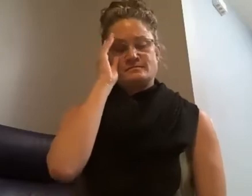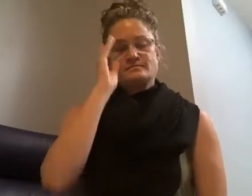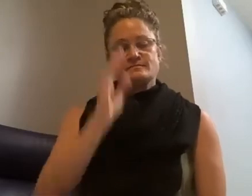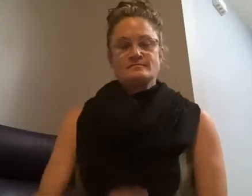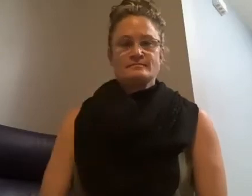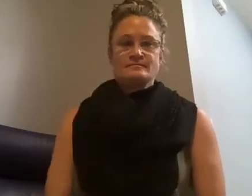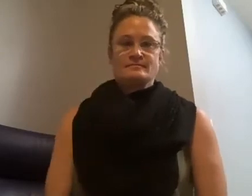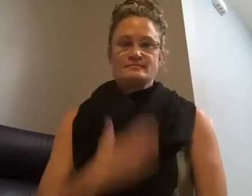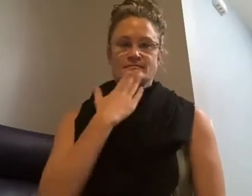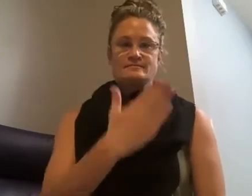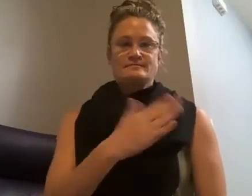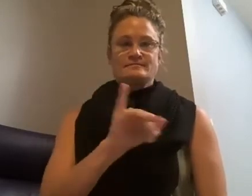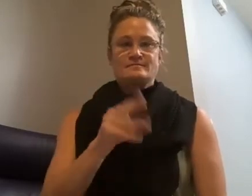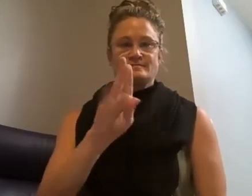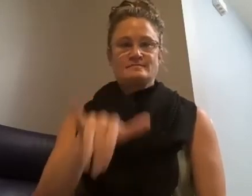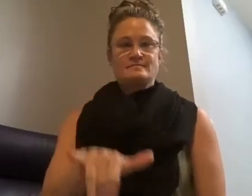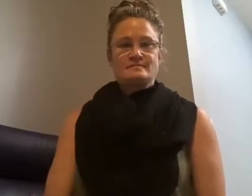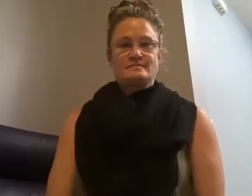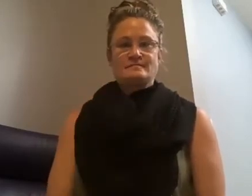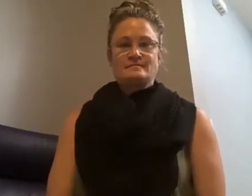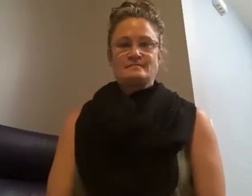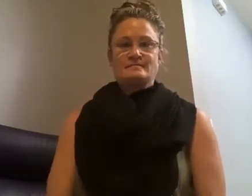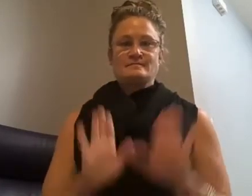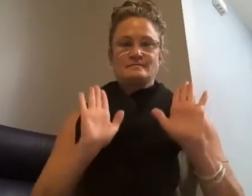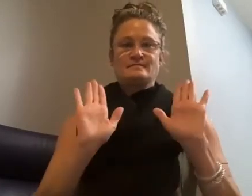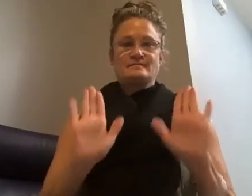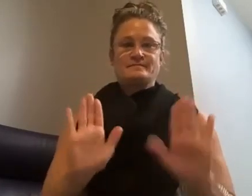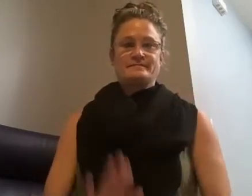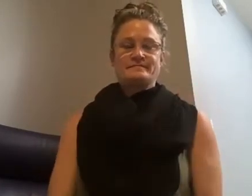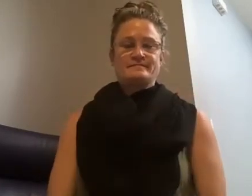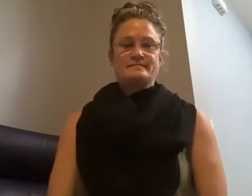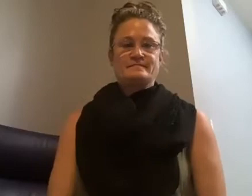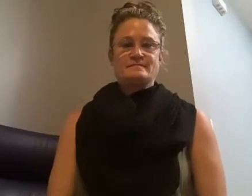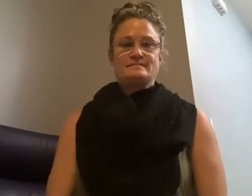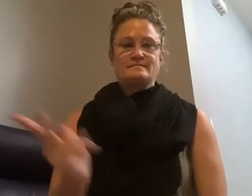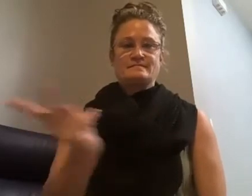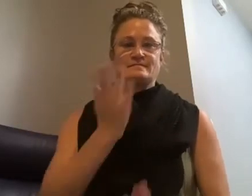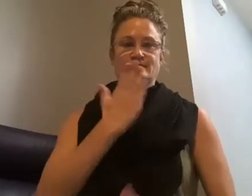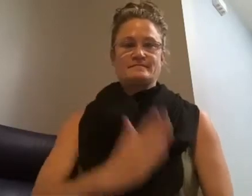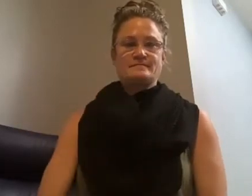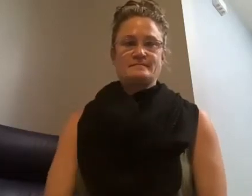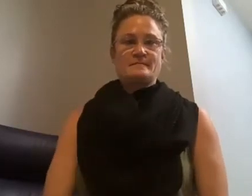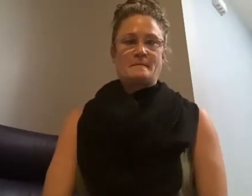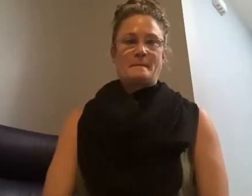Thanks, Jeremy. Awesome. Thanks to readers, Jeremy and Fariel. So just before